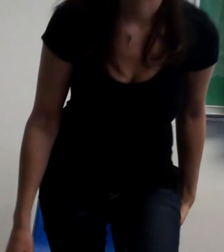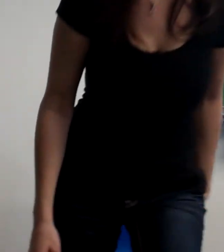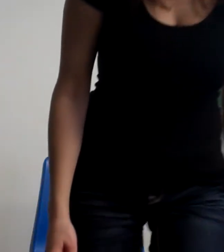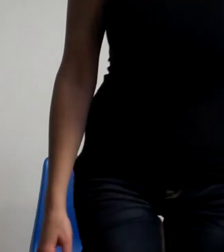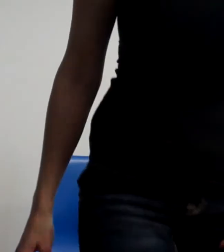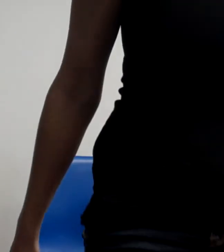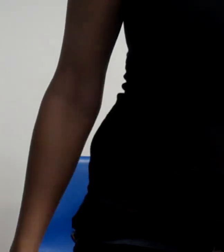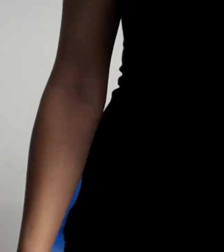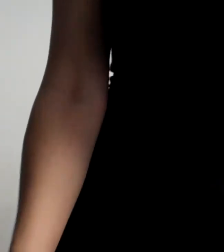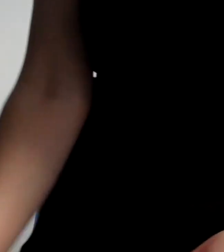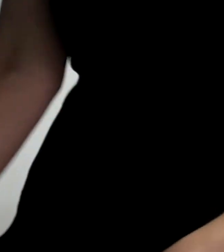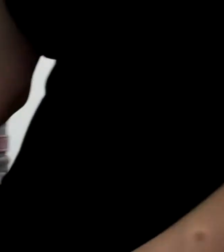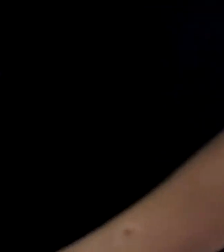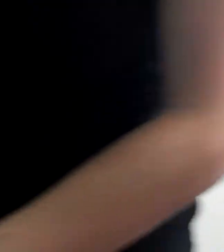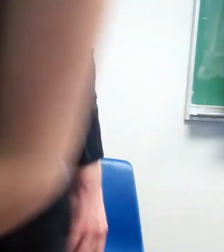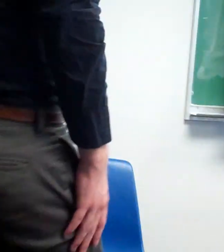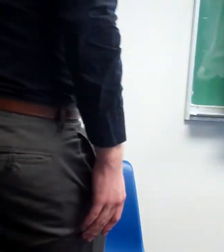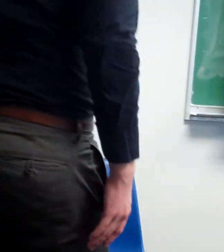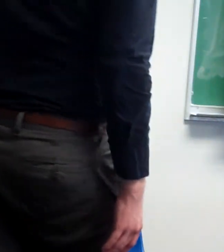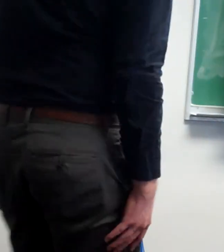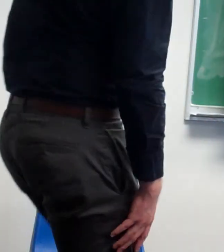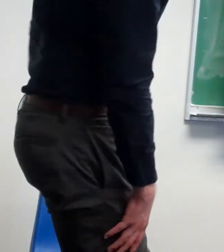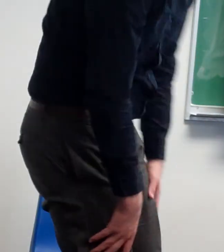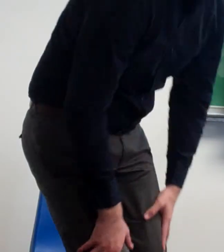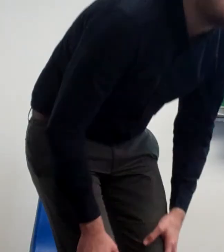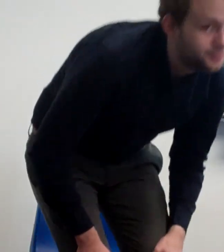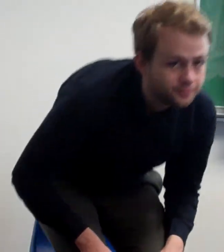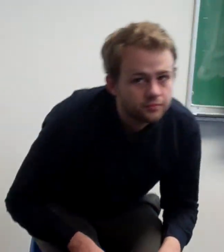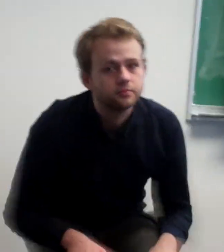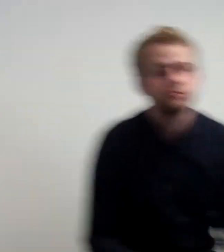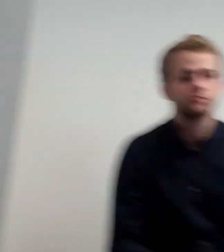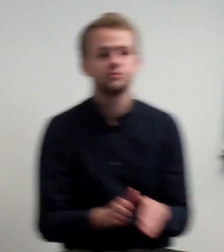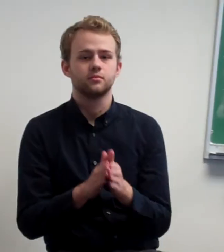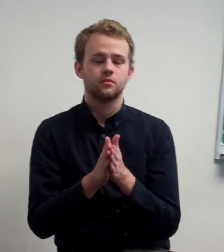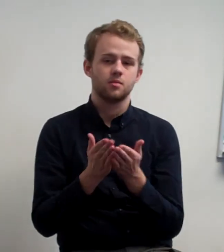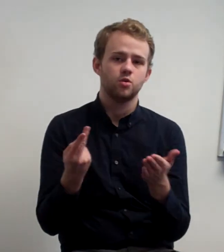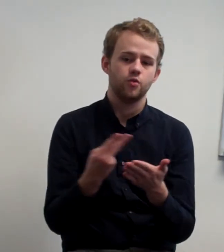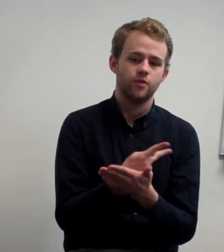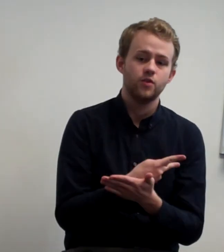you tons of good information, right? But you didn't hear this from me, and it wasn't